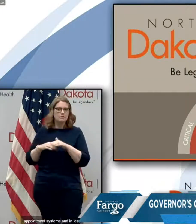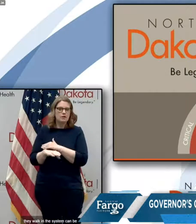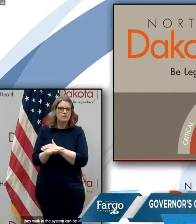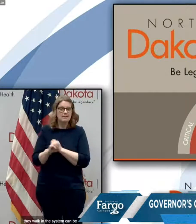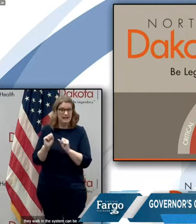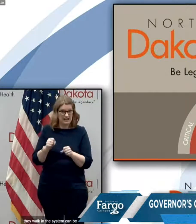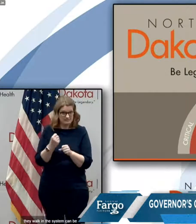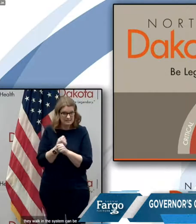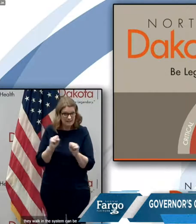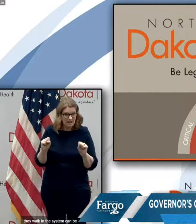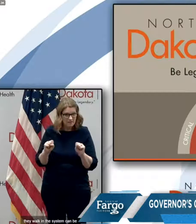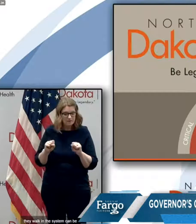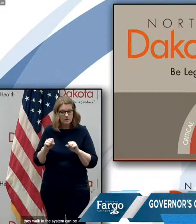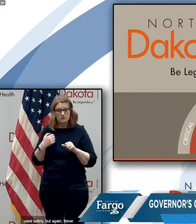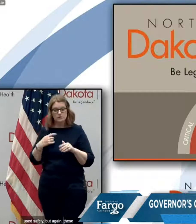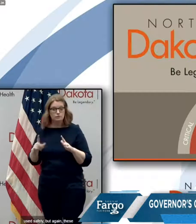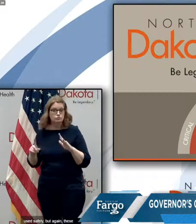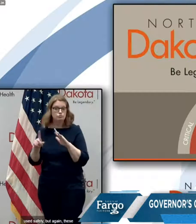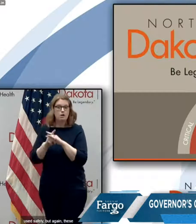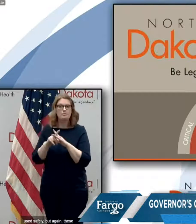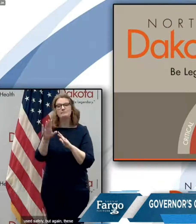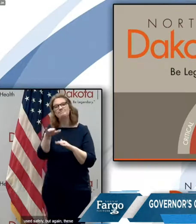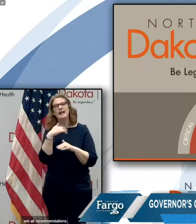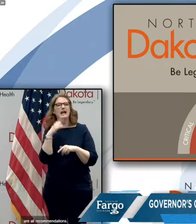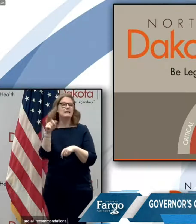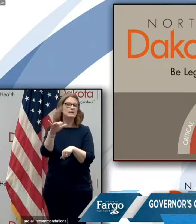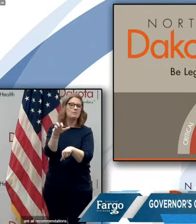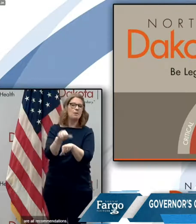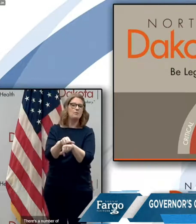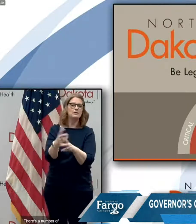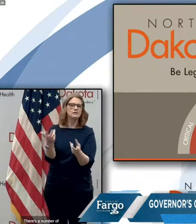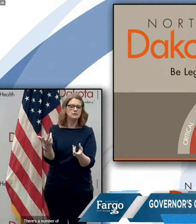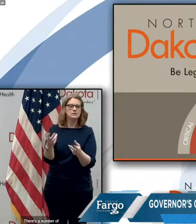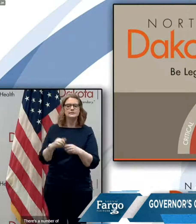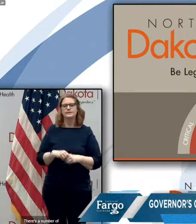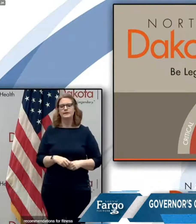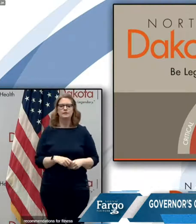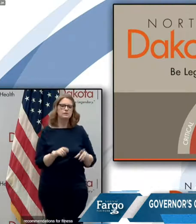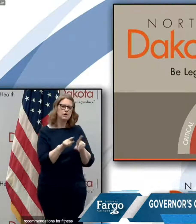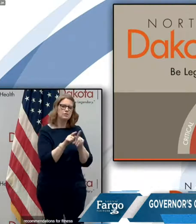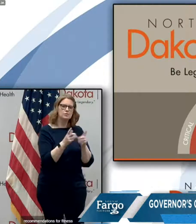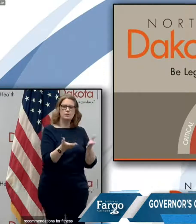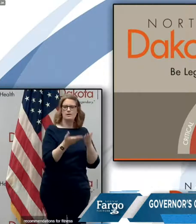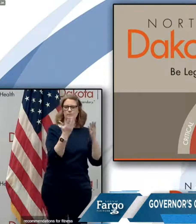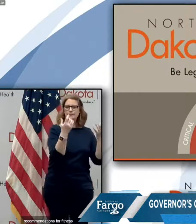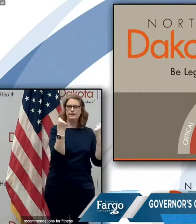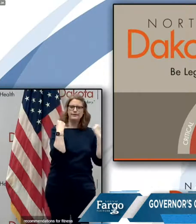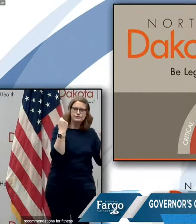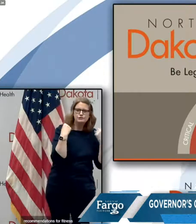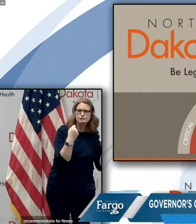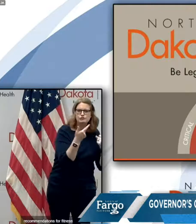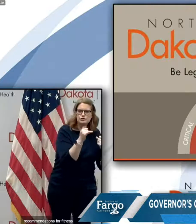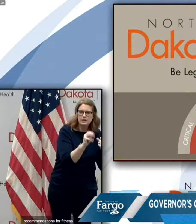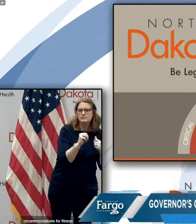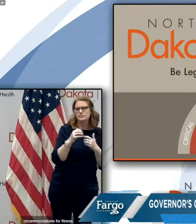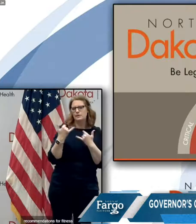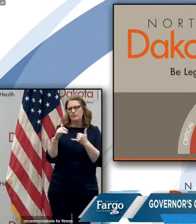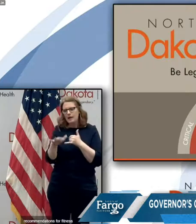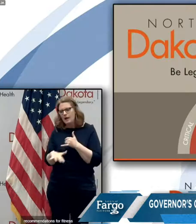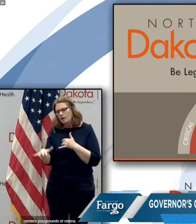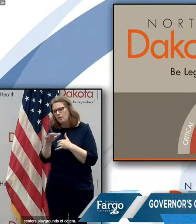again, these are all recommendations. There's a number of recommendations for fitness centers, playgrounds, etc. Movie